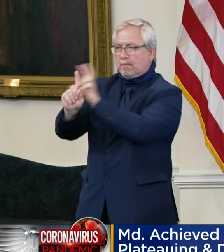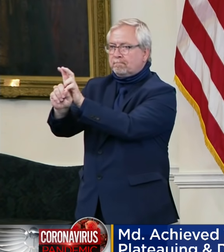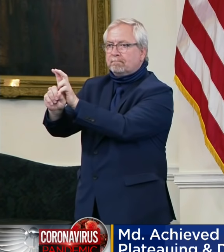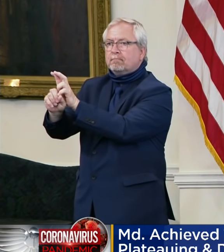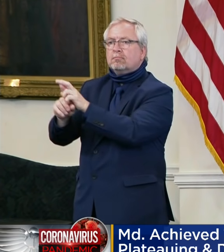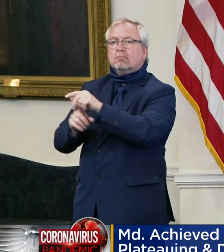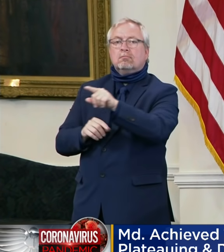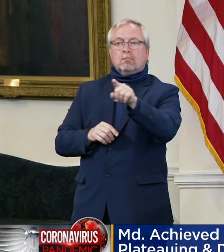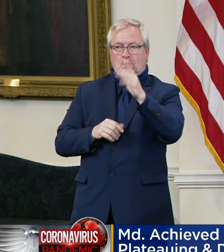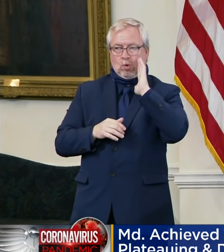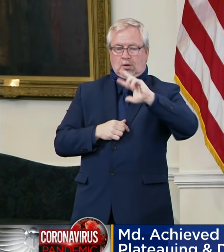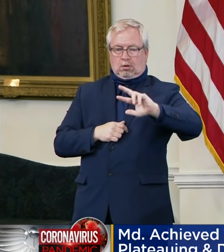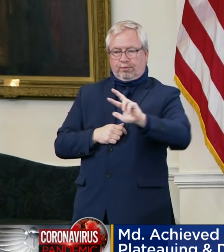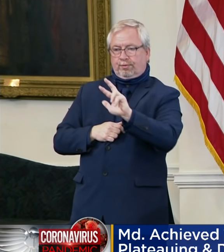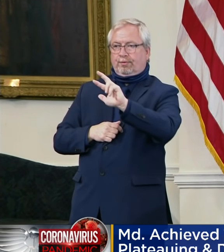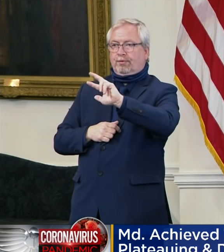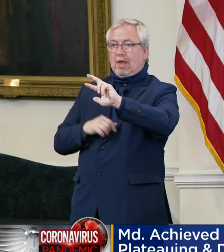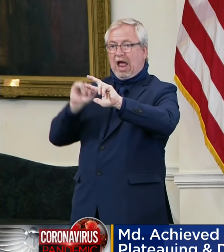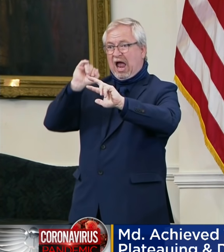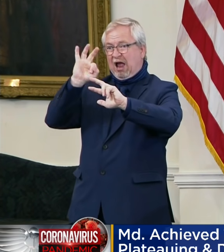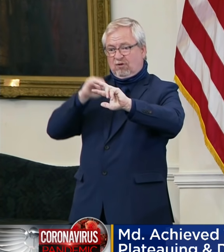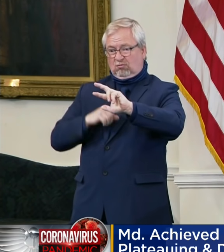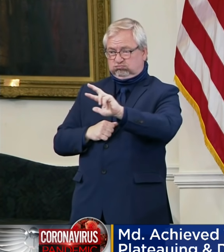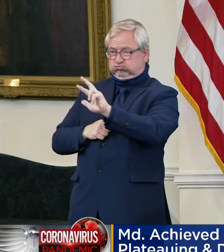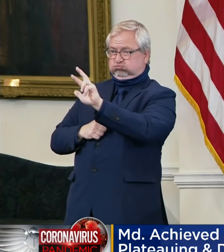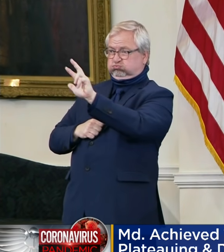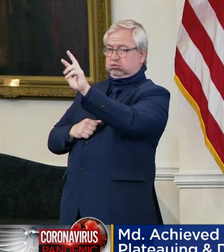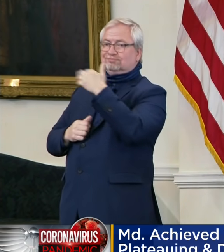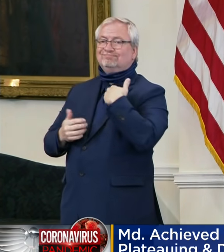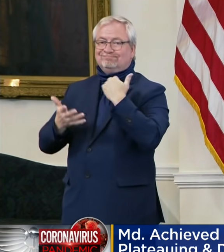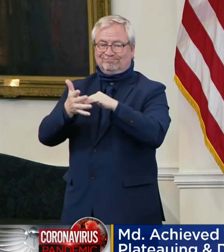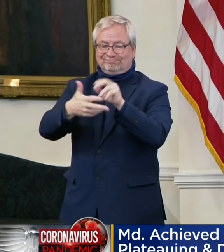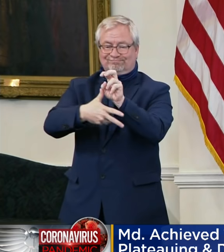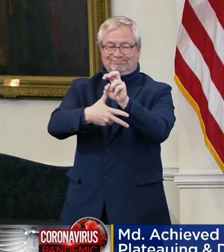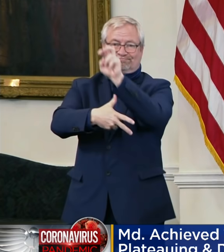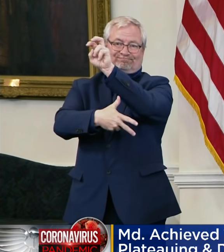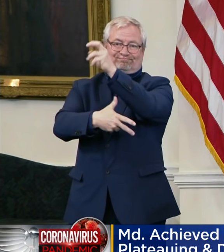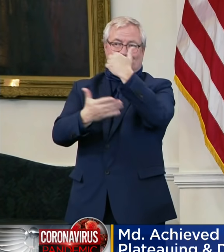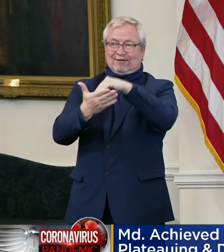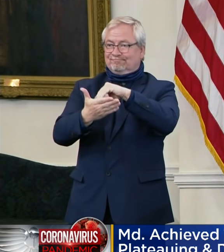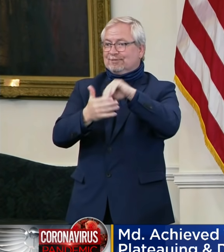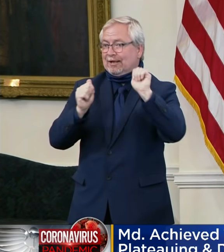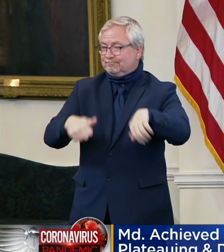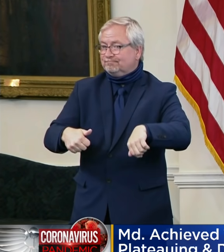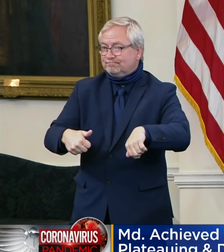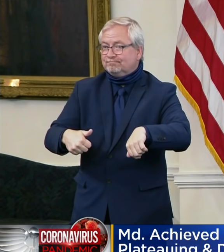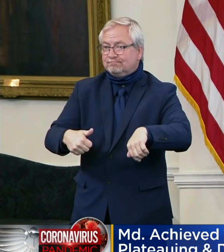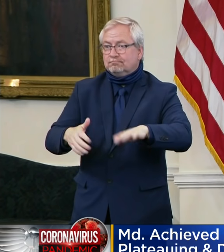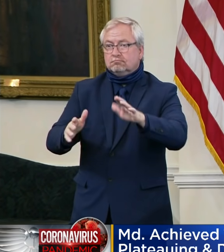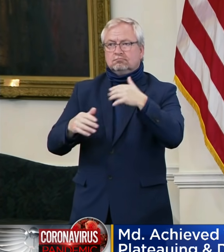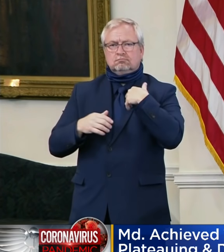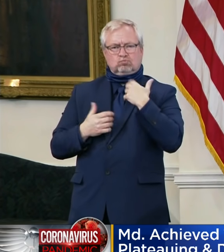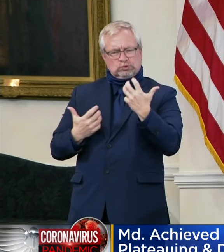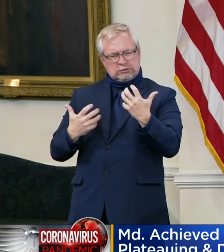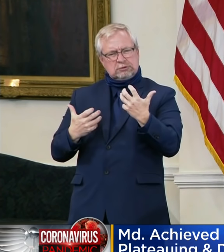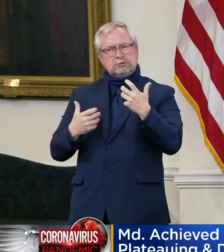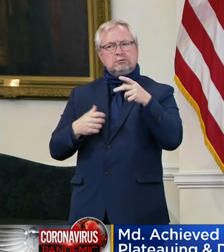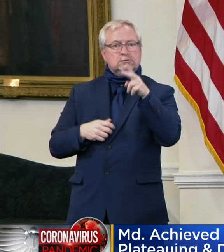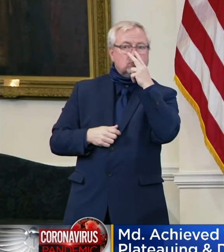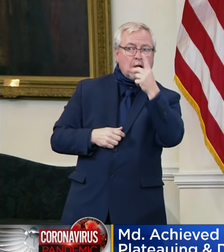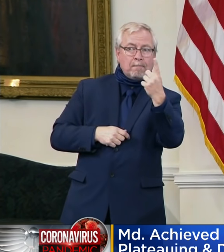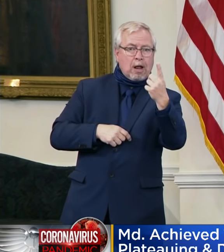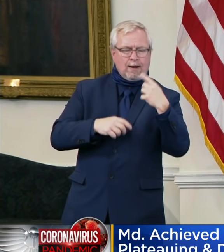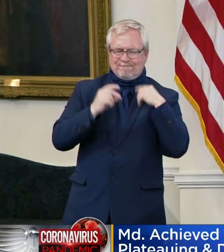ground, that we will continue to attack this virus with every tool at our disposal.